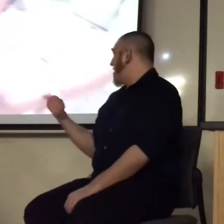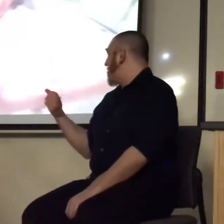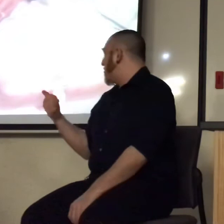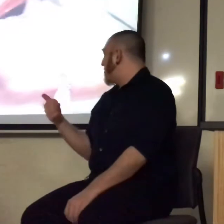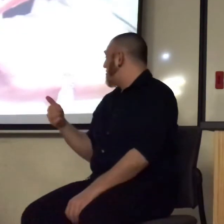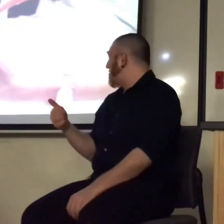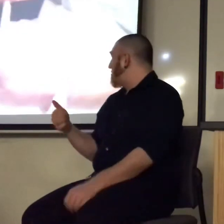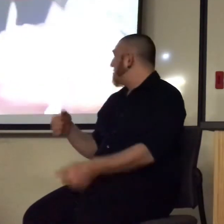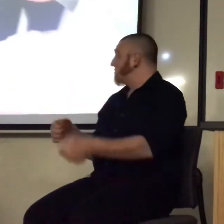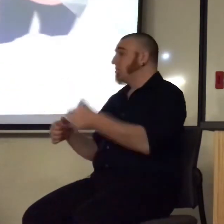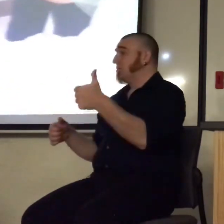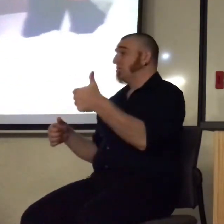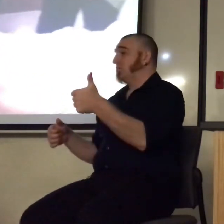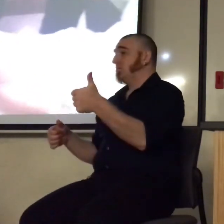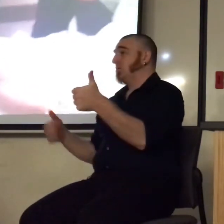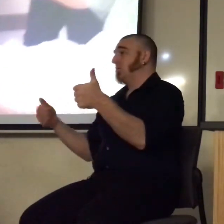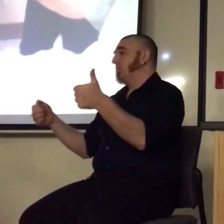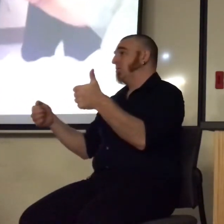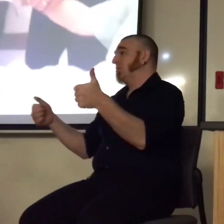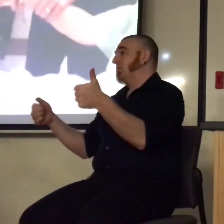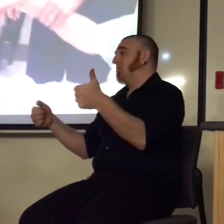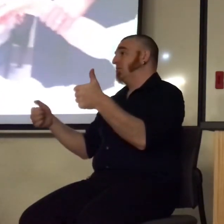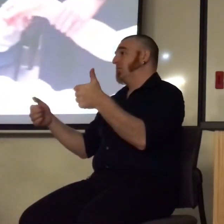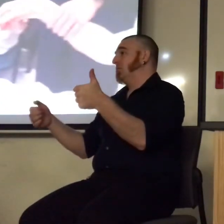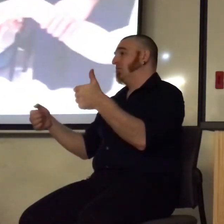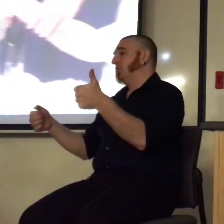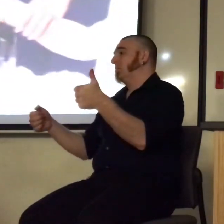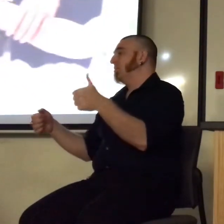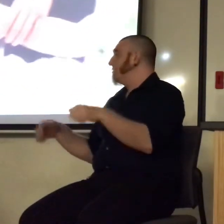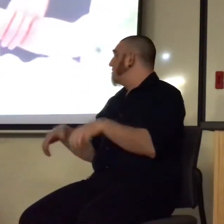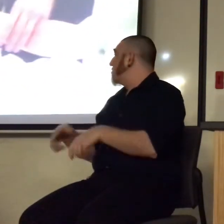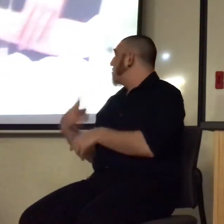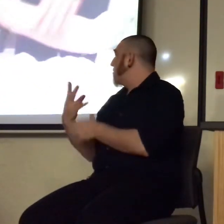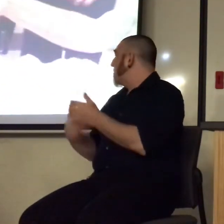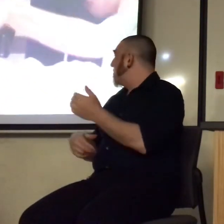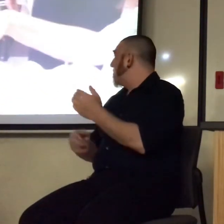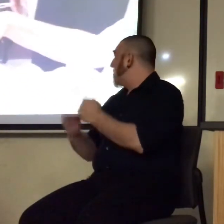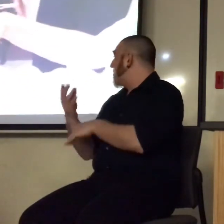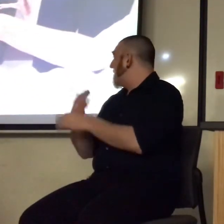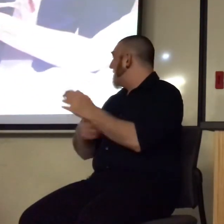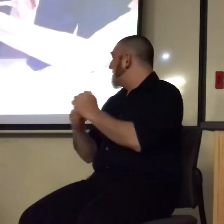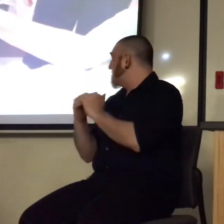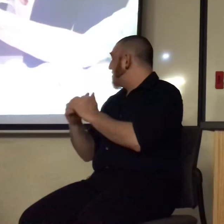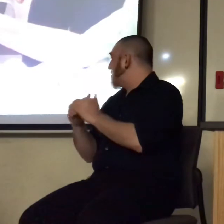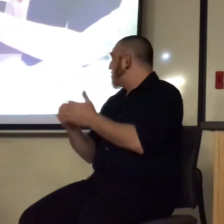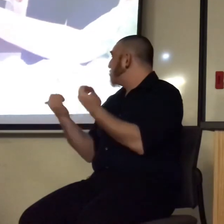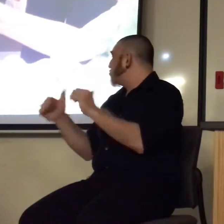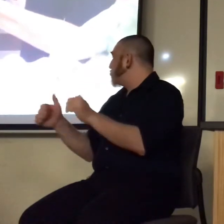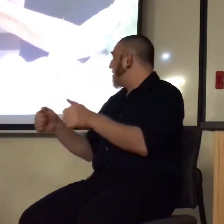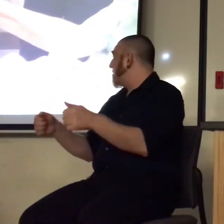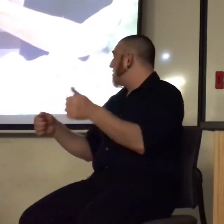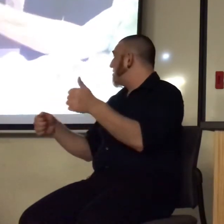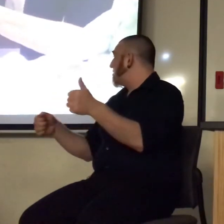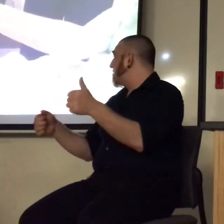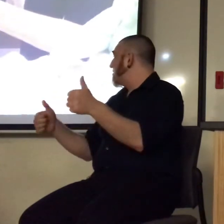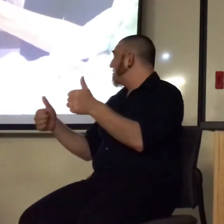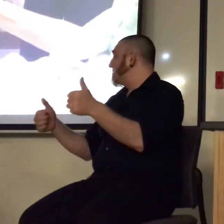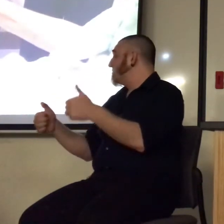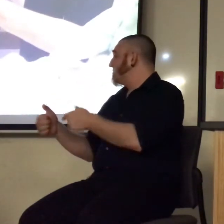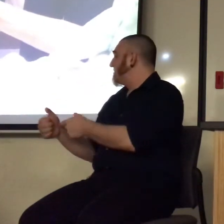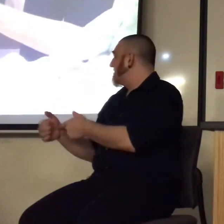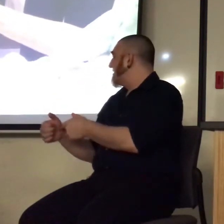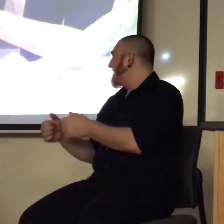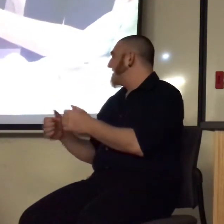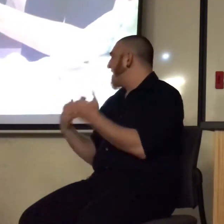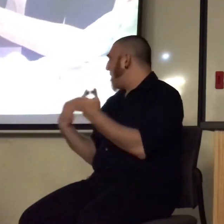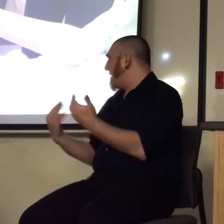hand? Yeah. So let's put both hands together. Now, let's try and abduct that thumb. That's as much